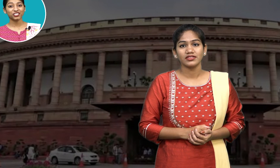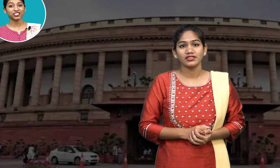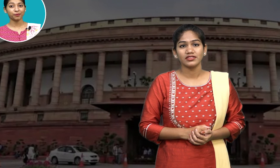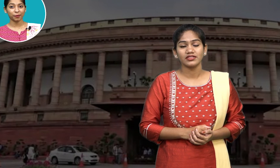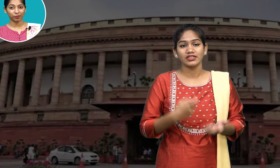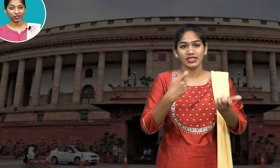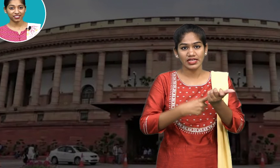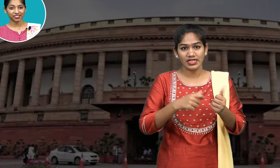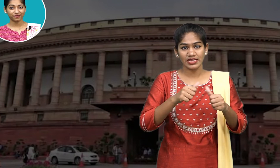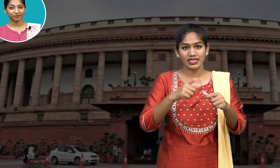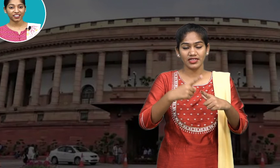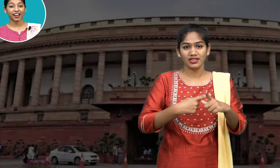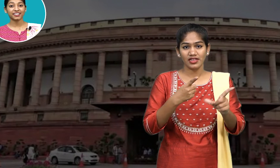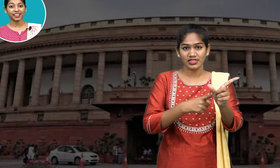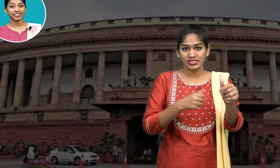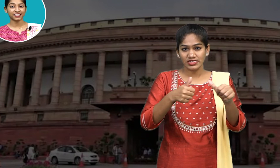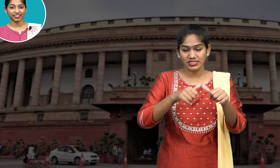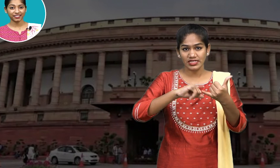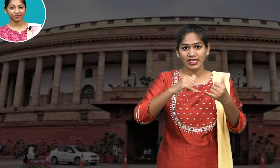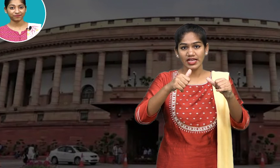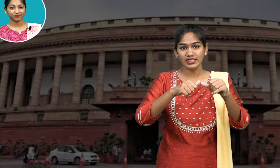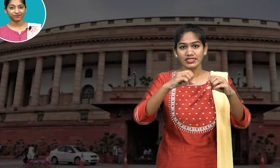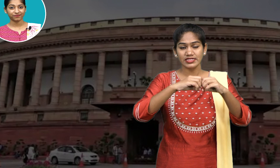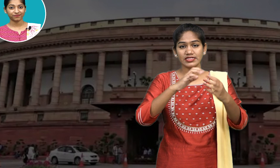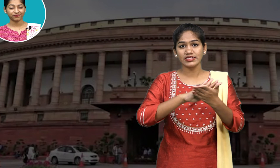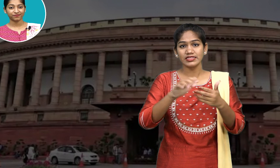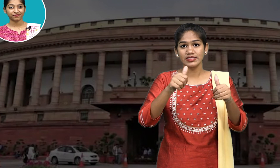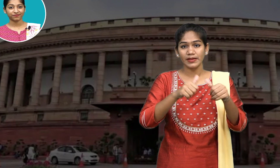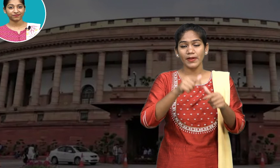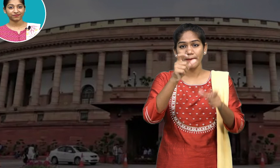The Rajya Sabha members are elected